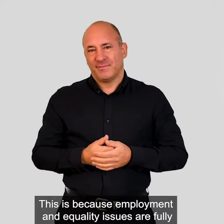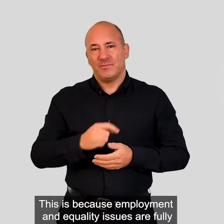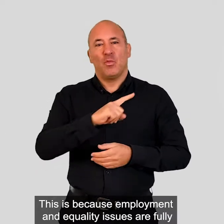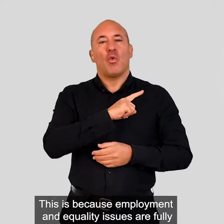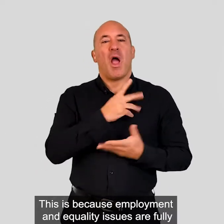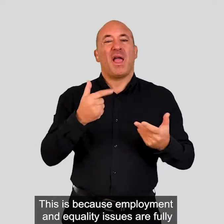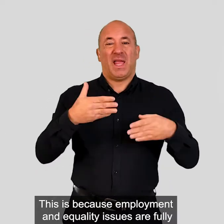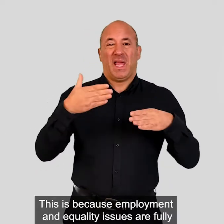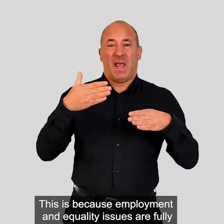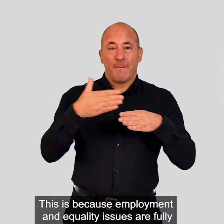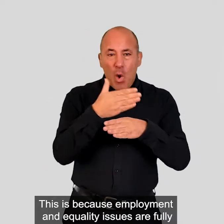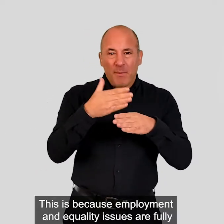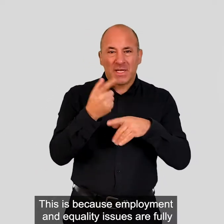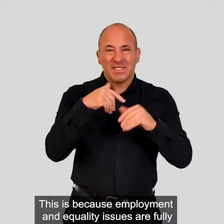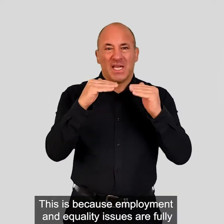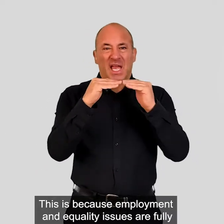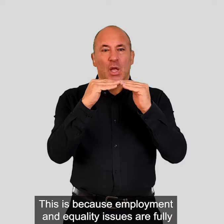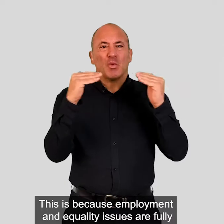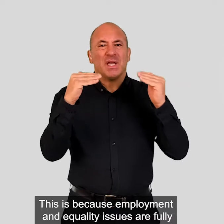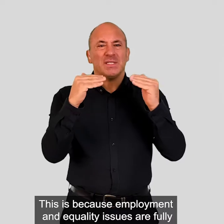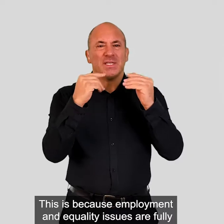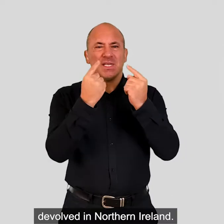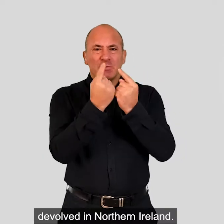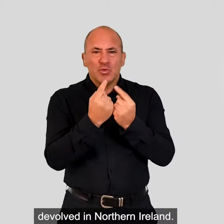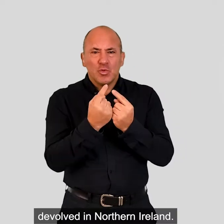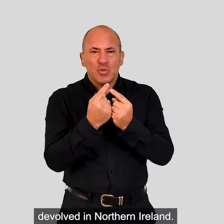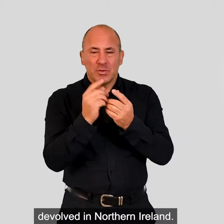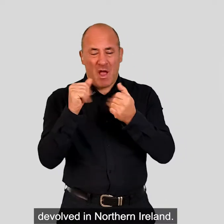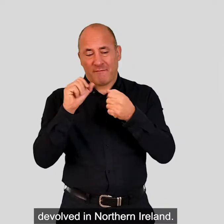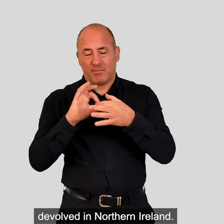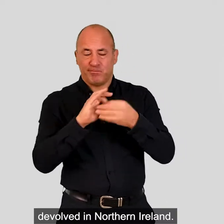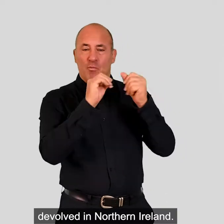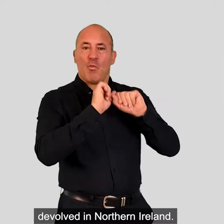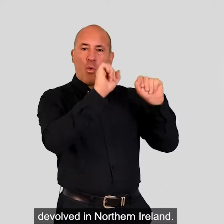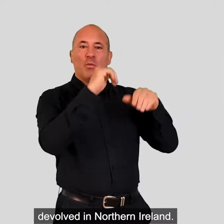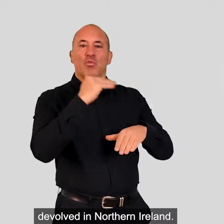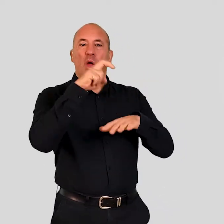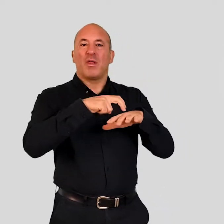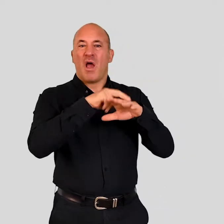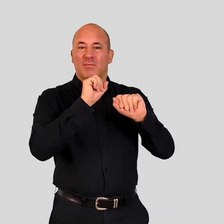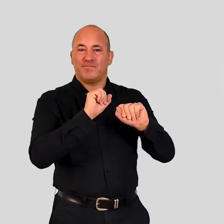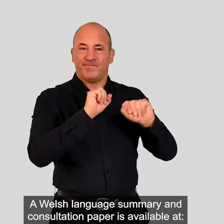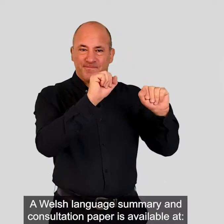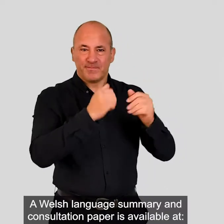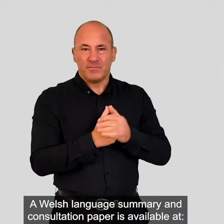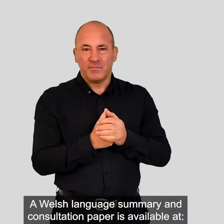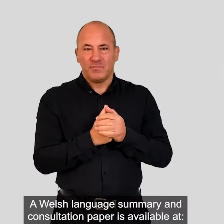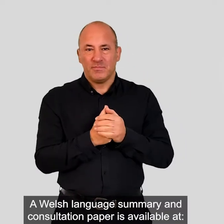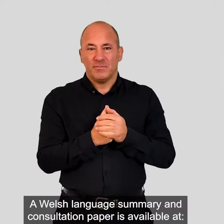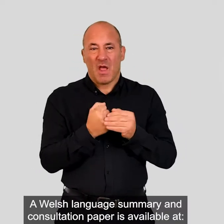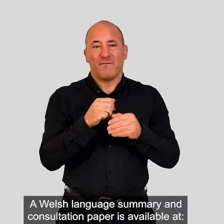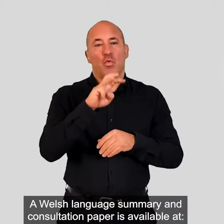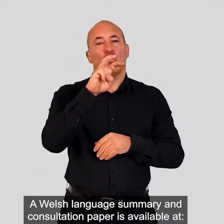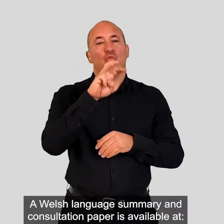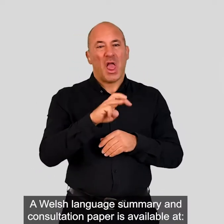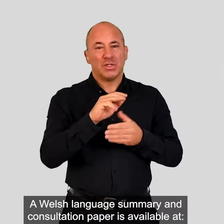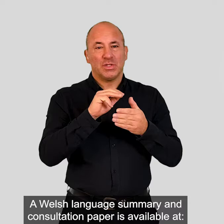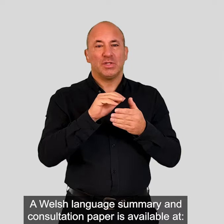because employment and equality issues are fully devolved in Northern Ireland. A Welsh language summary and